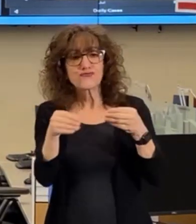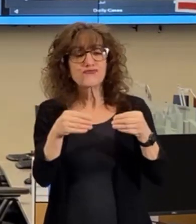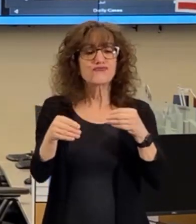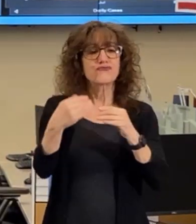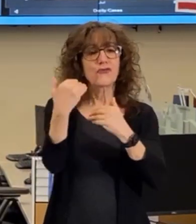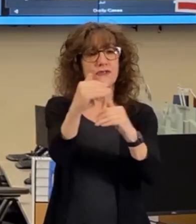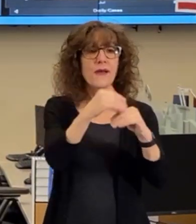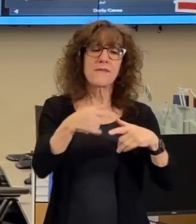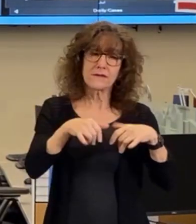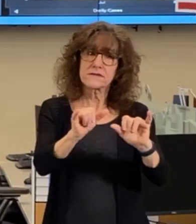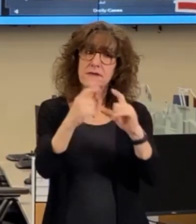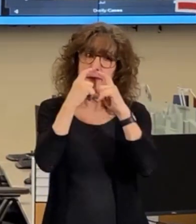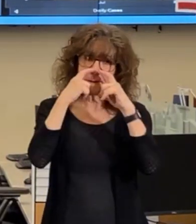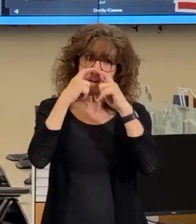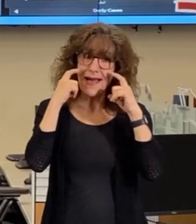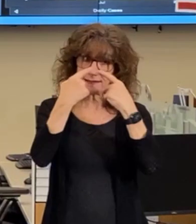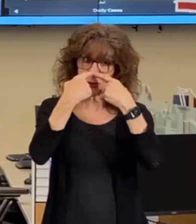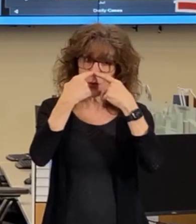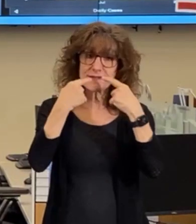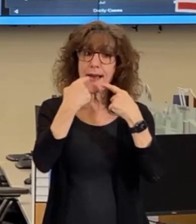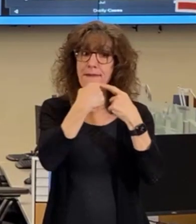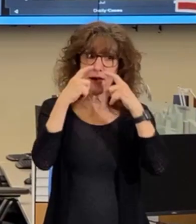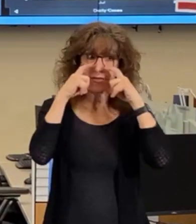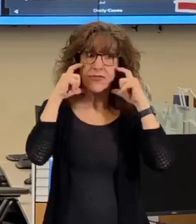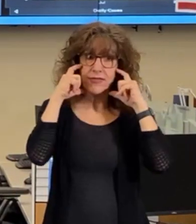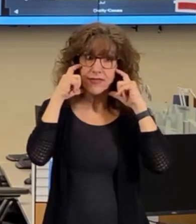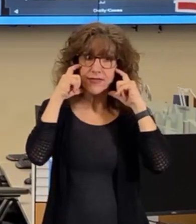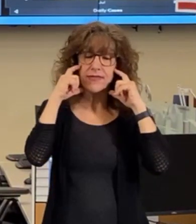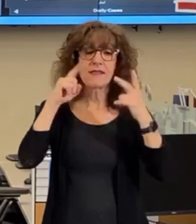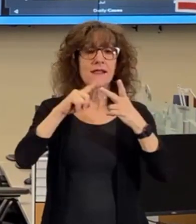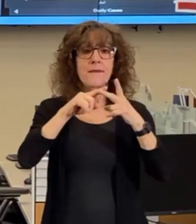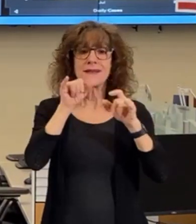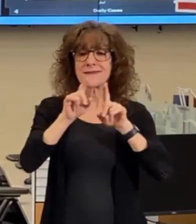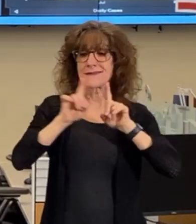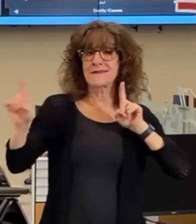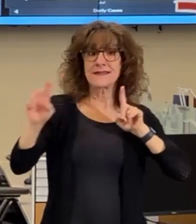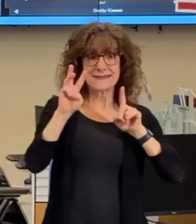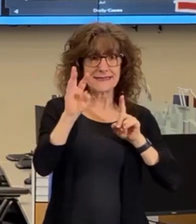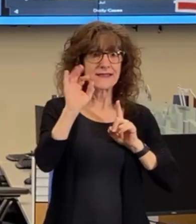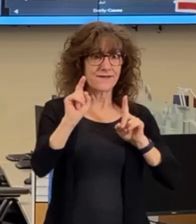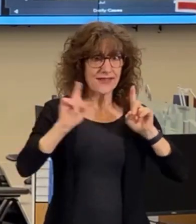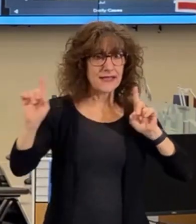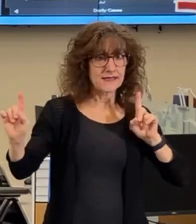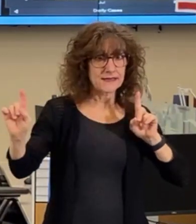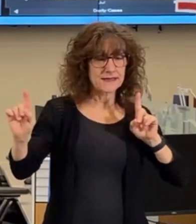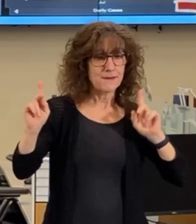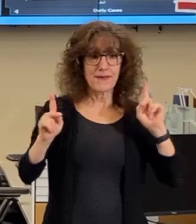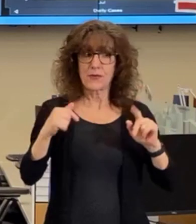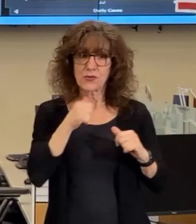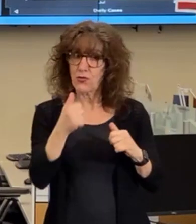have to keep wearing masks over our nose and mouth in public. We have to keep staying at least 6 feet away from people we do not live